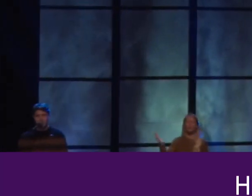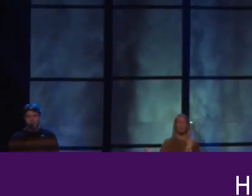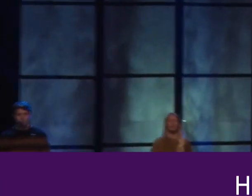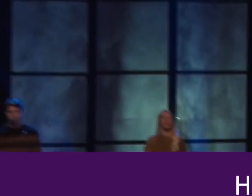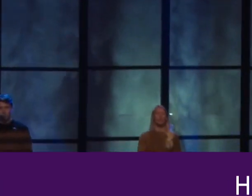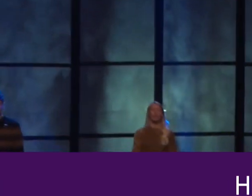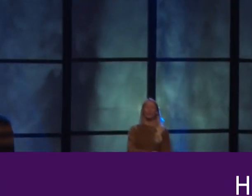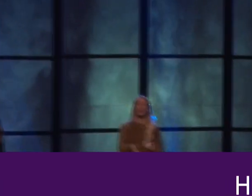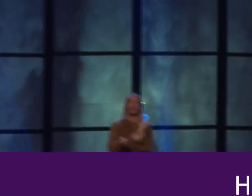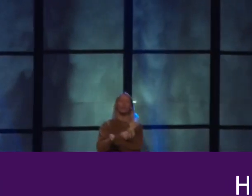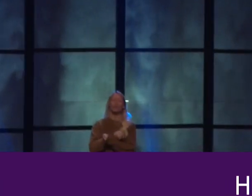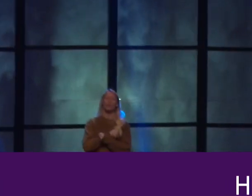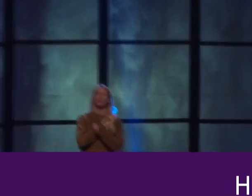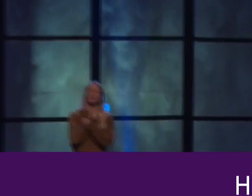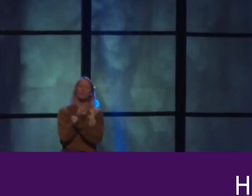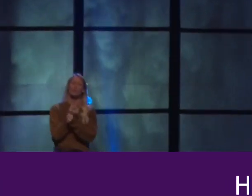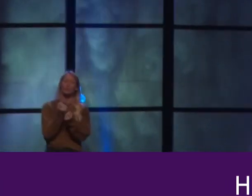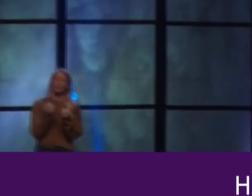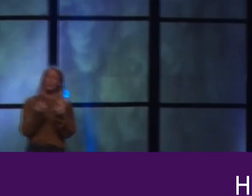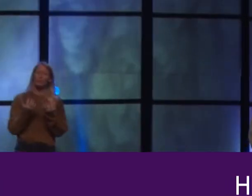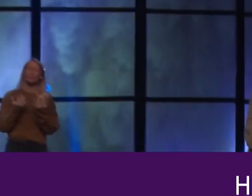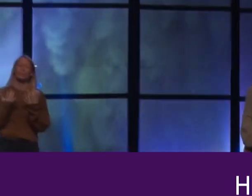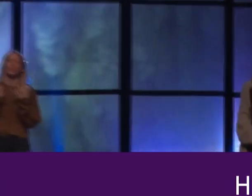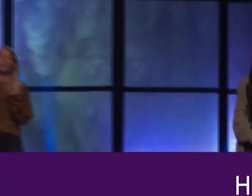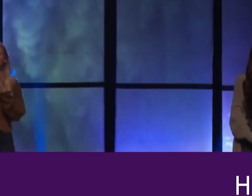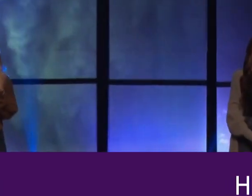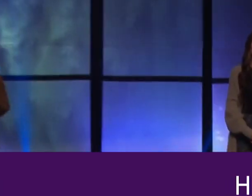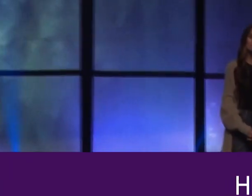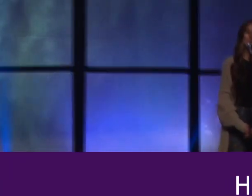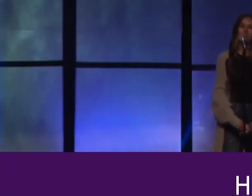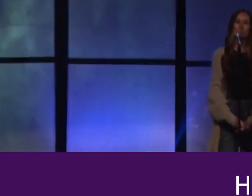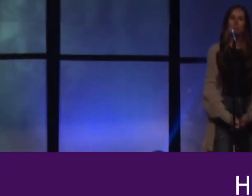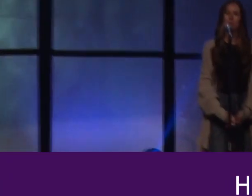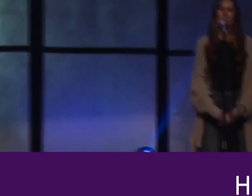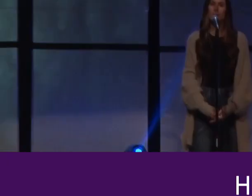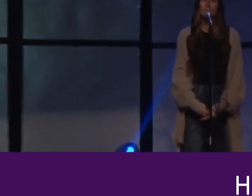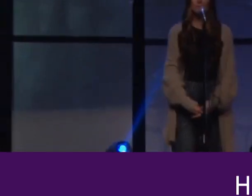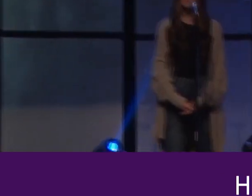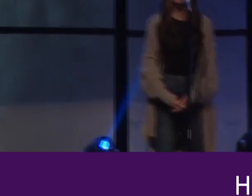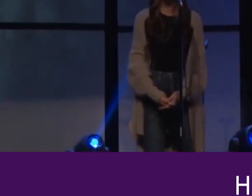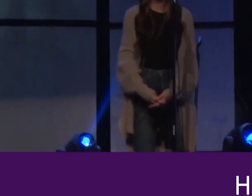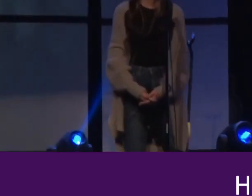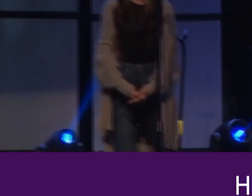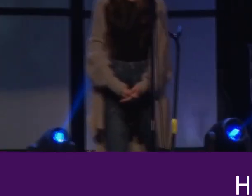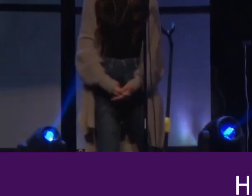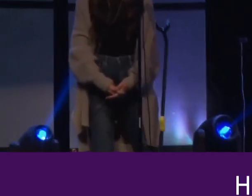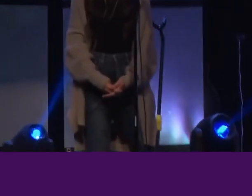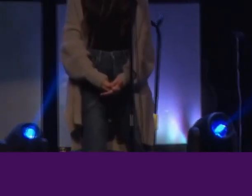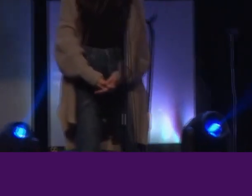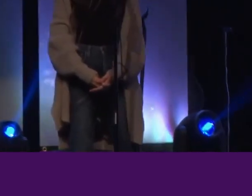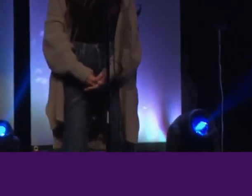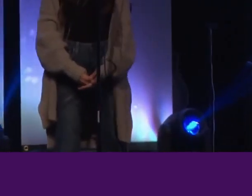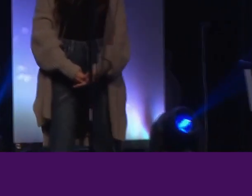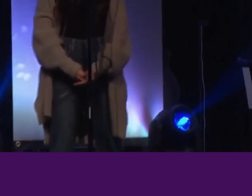yours. Hold on a little more. This is not the